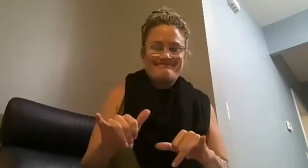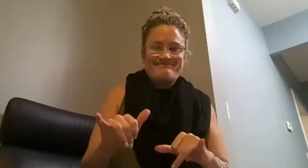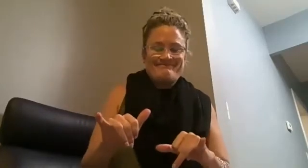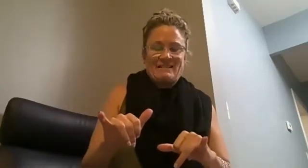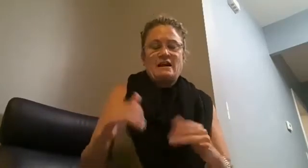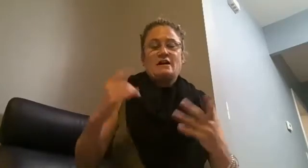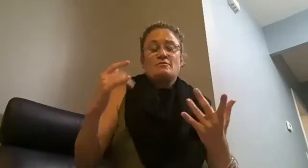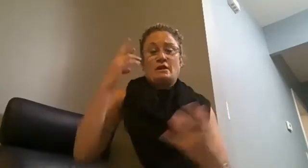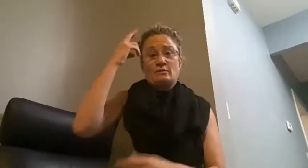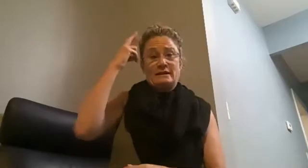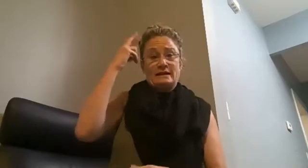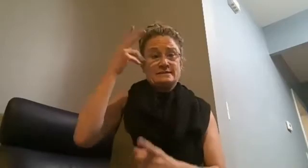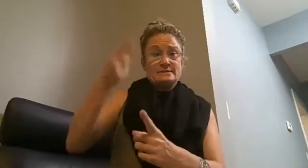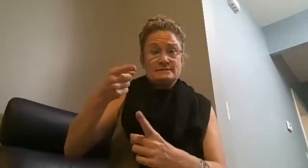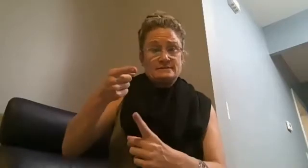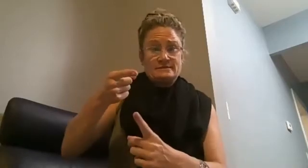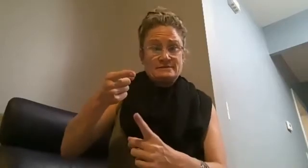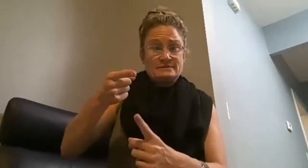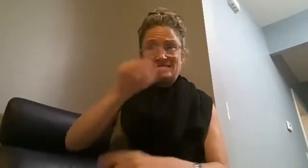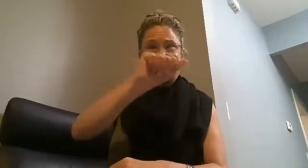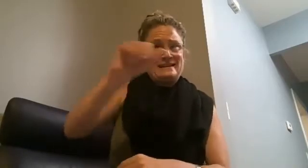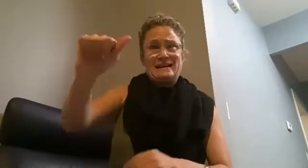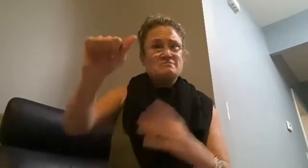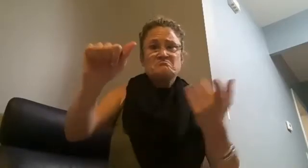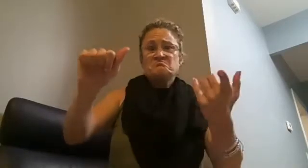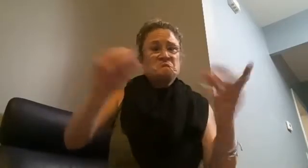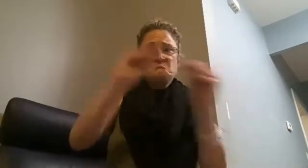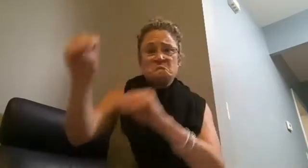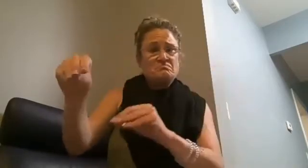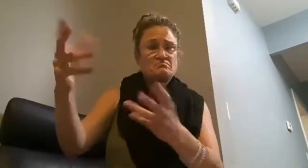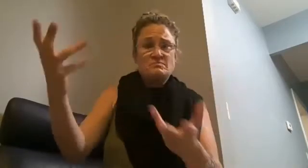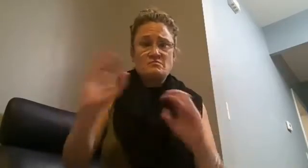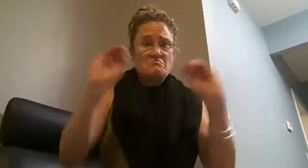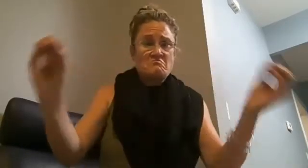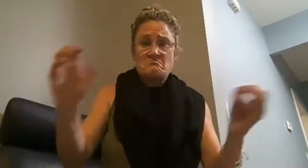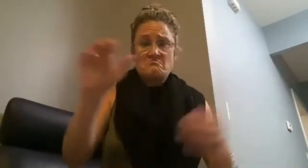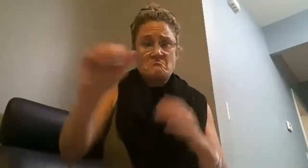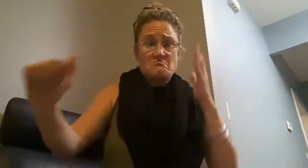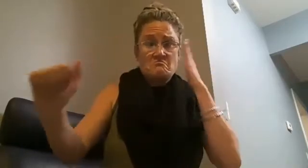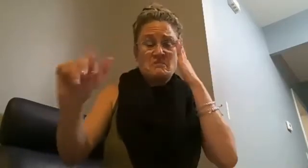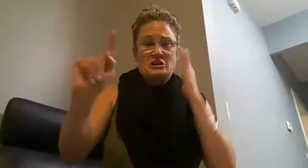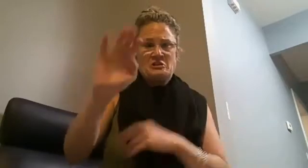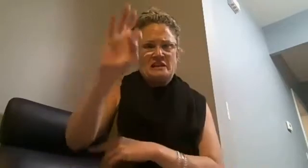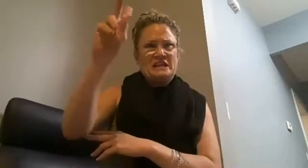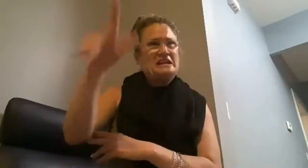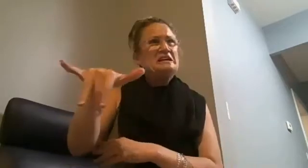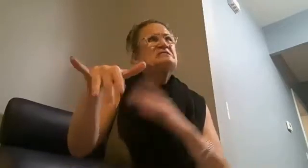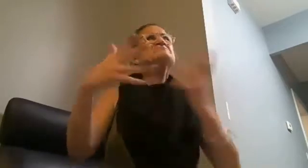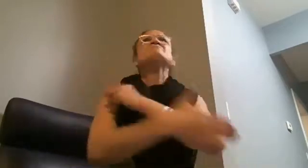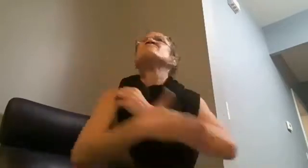out was AA did not exist at all where I moved to. I moved to Turkey in sort of the mid to late 90s. At